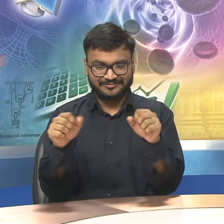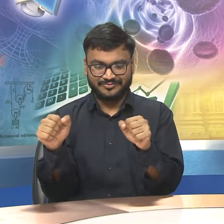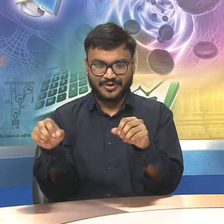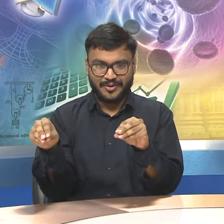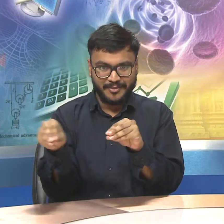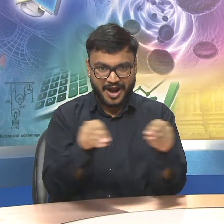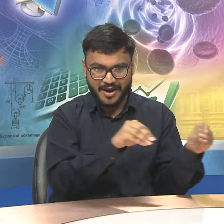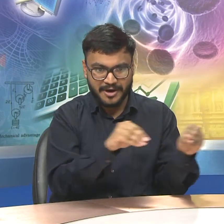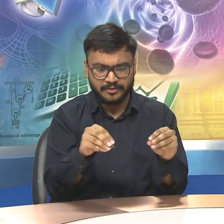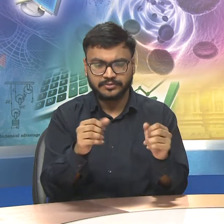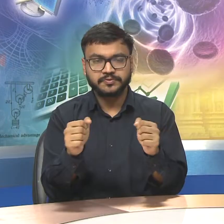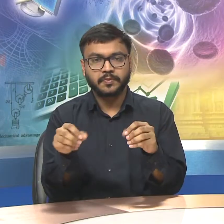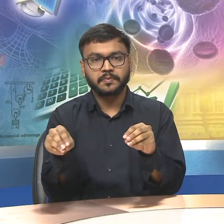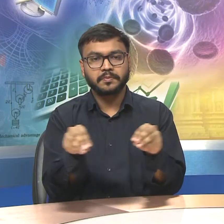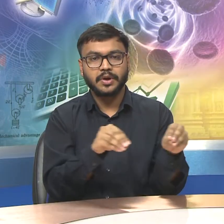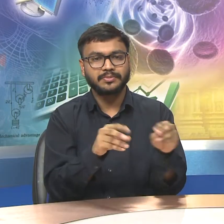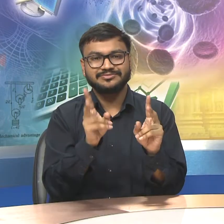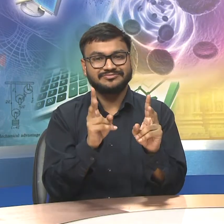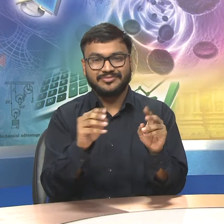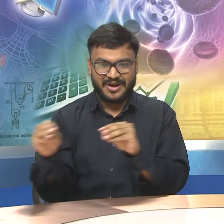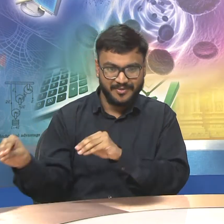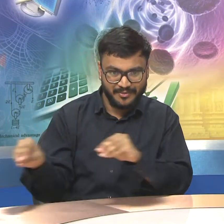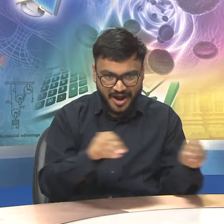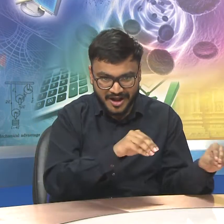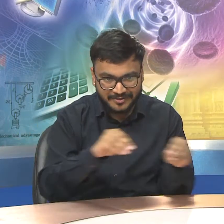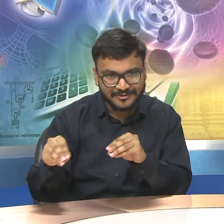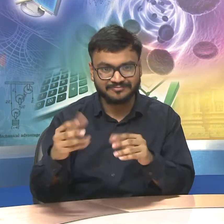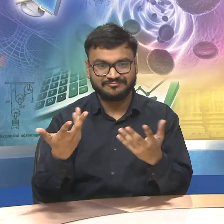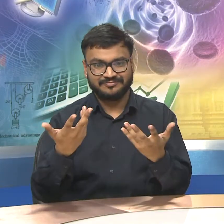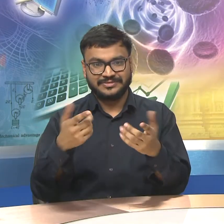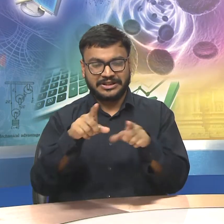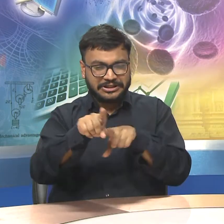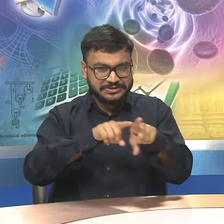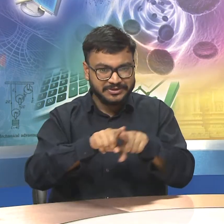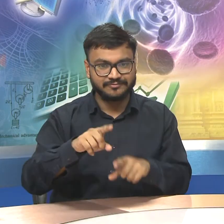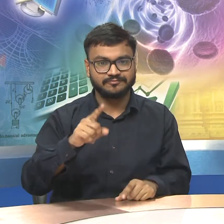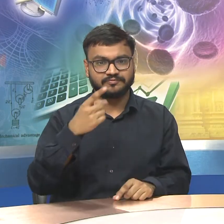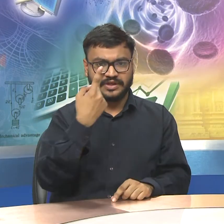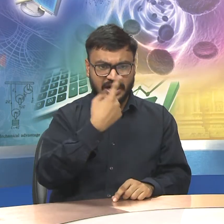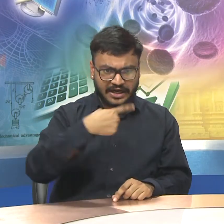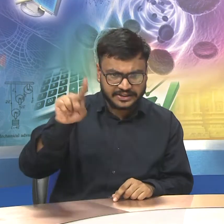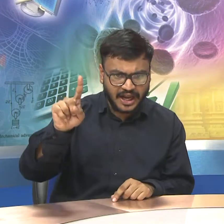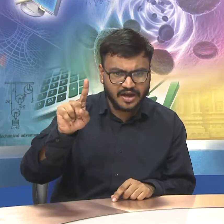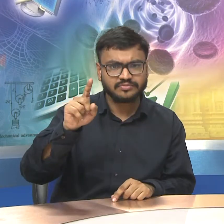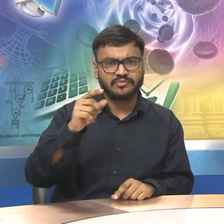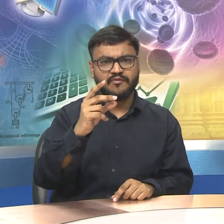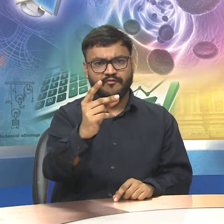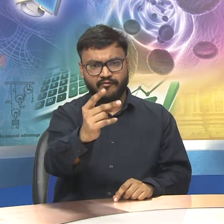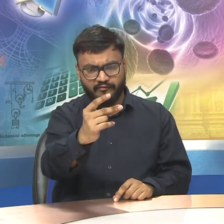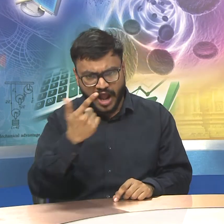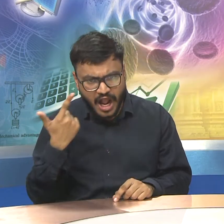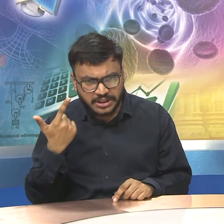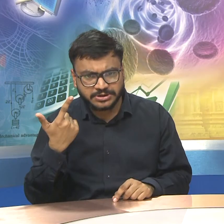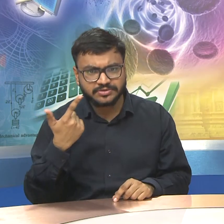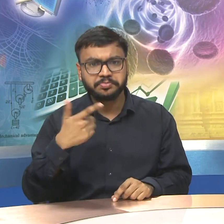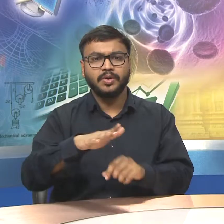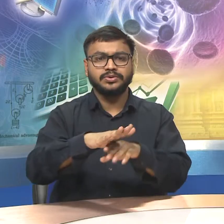means how we move our hands, for example right or left,